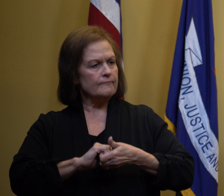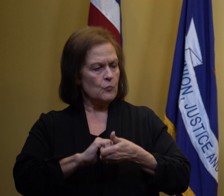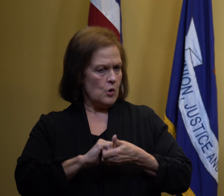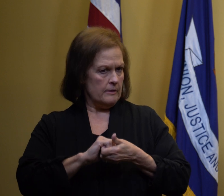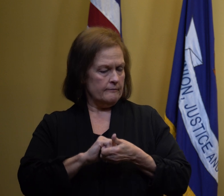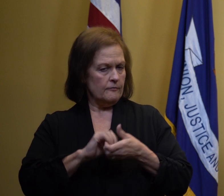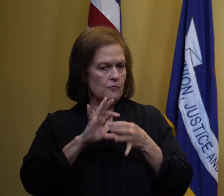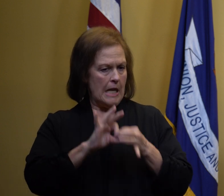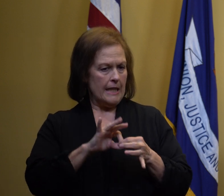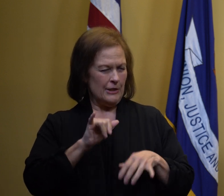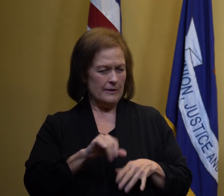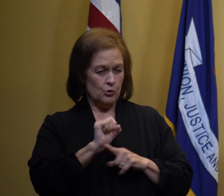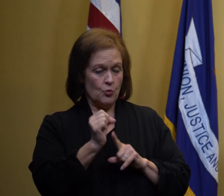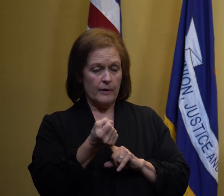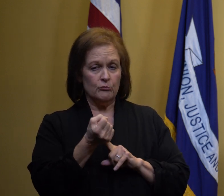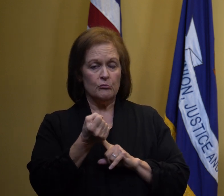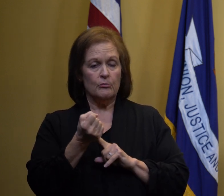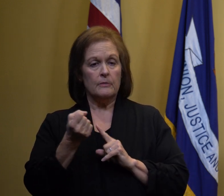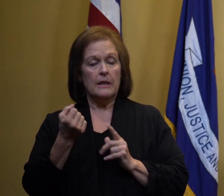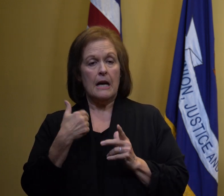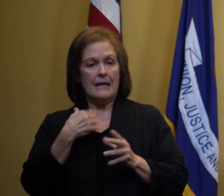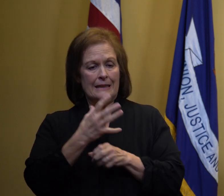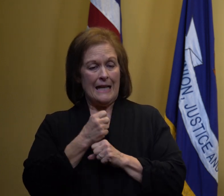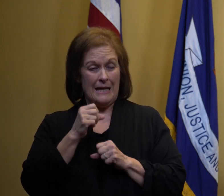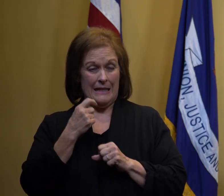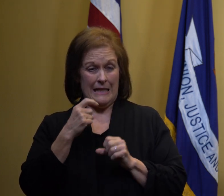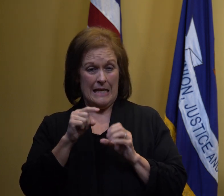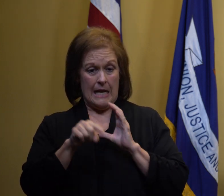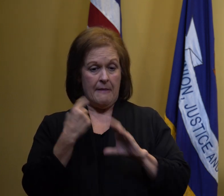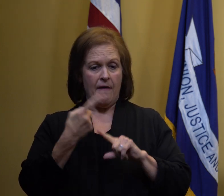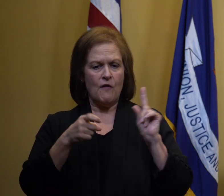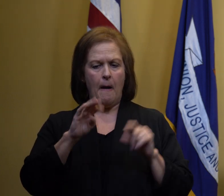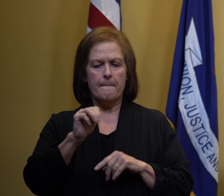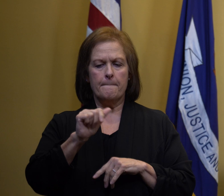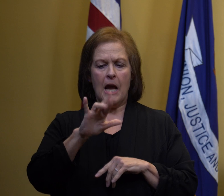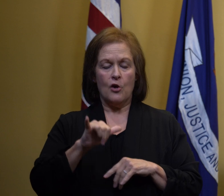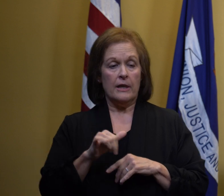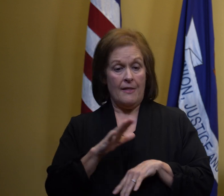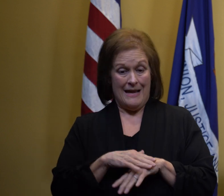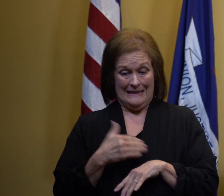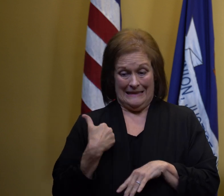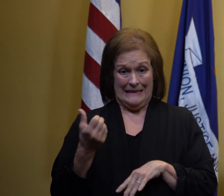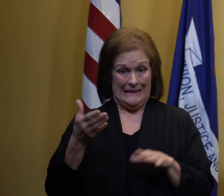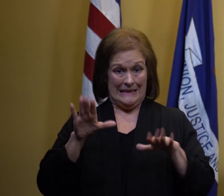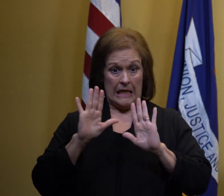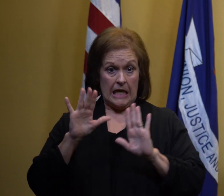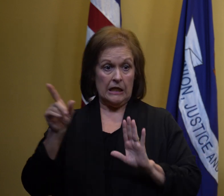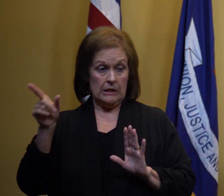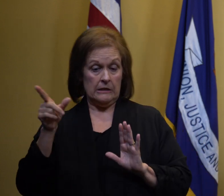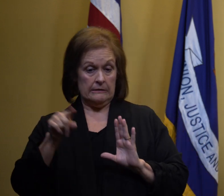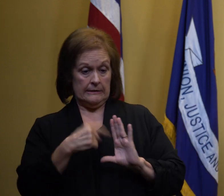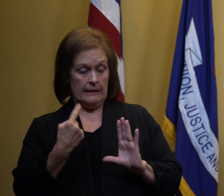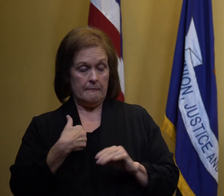in this regard. And I received this email from Mary. And this was on Sunday. She sent this